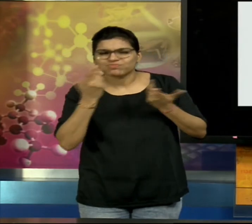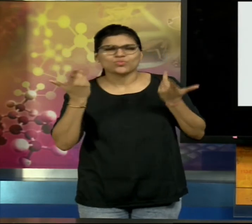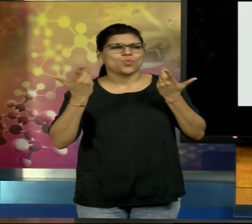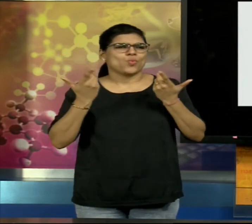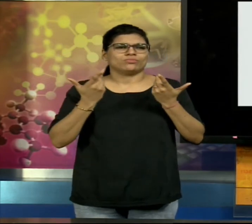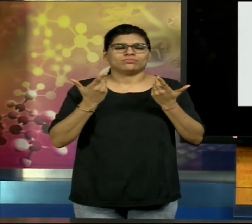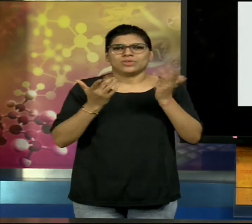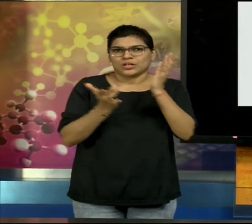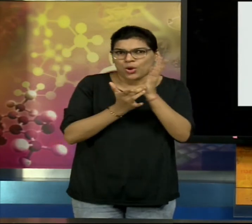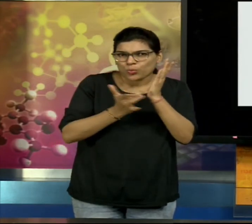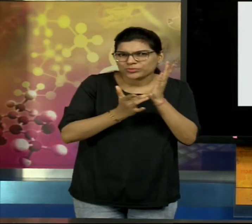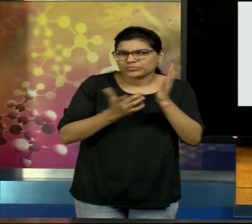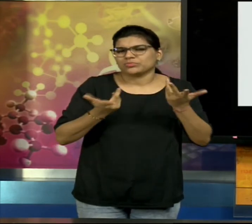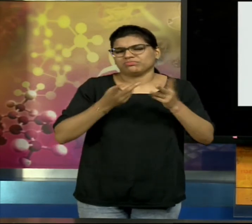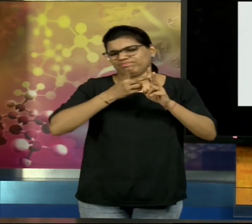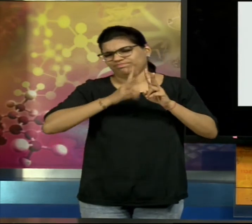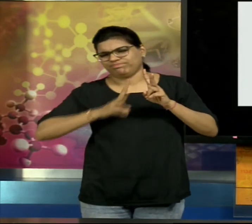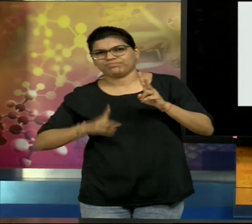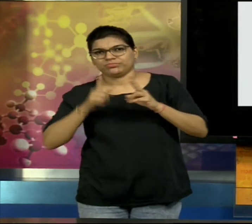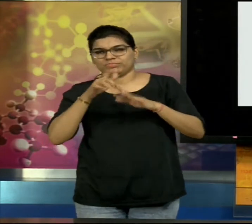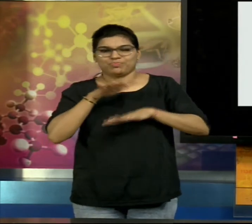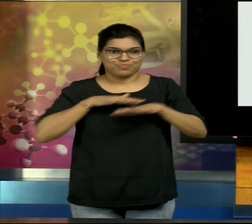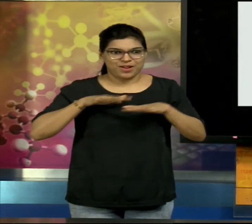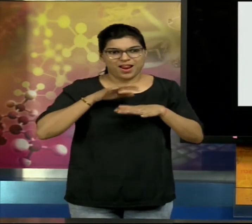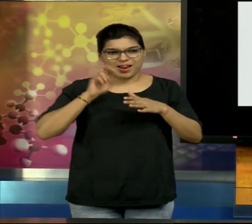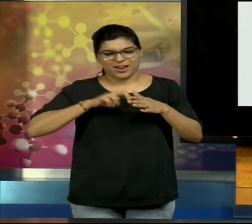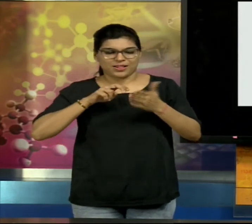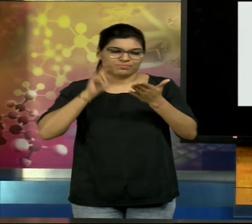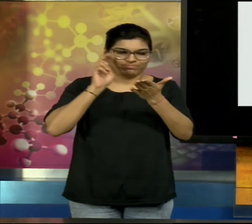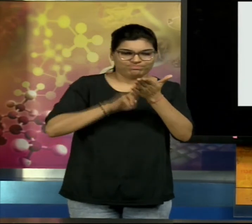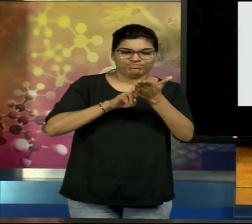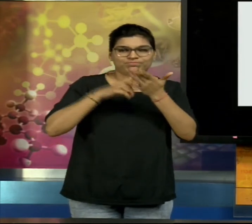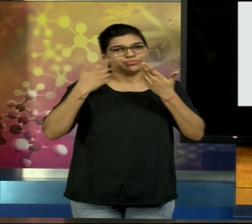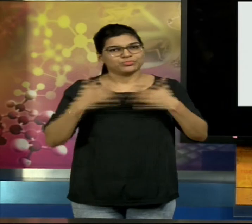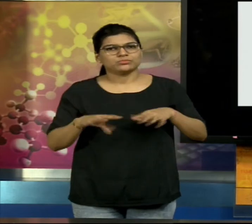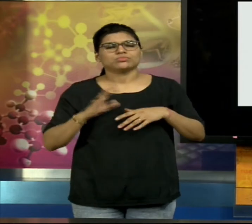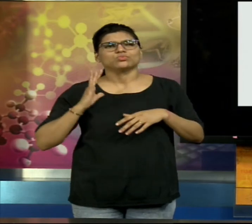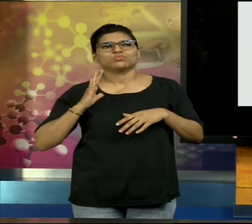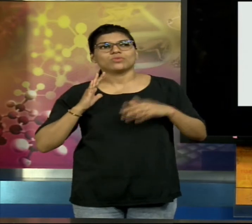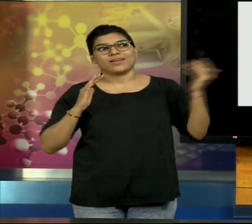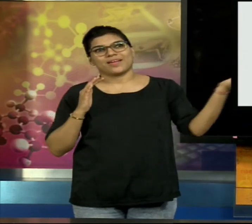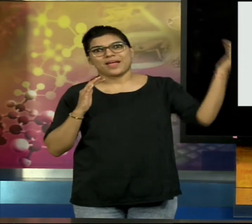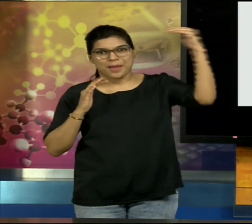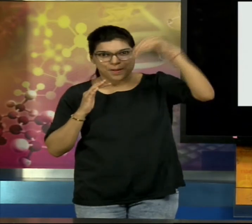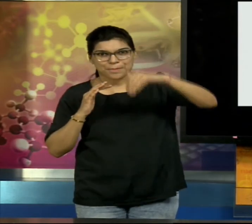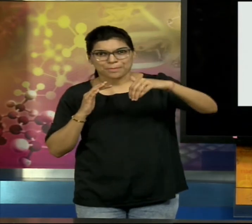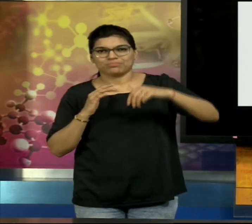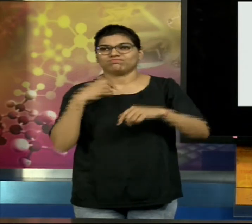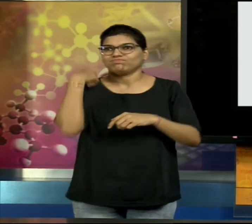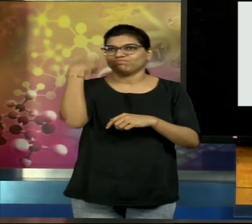Just like if we do online booking of different items we want to purchase,